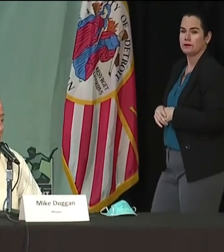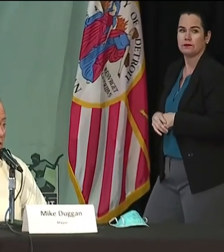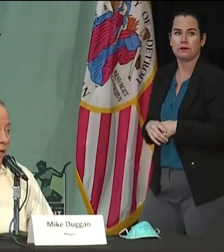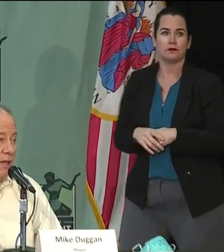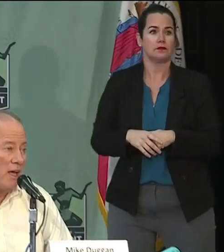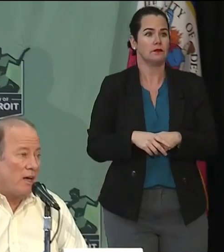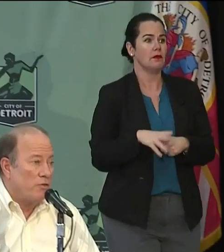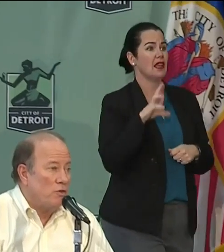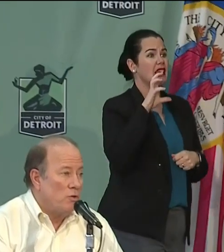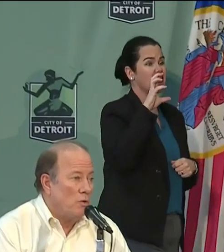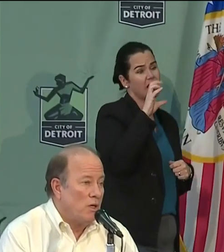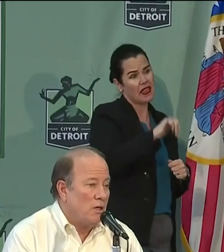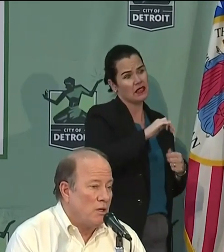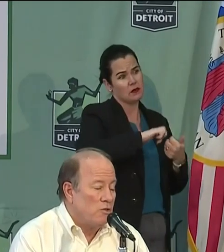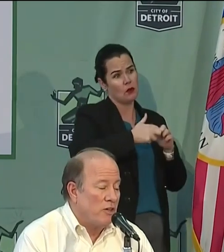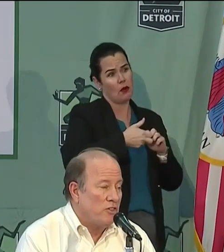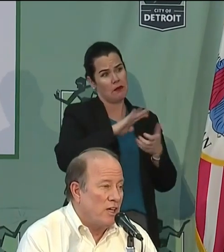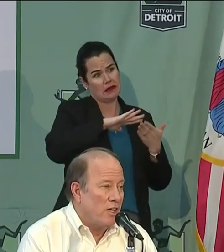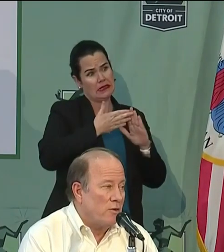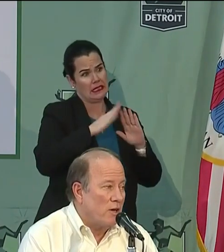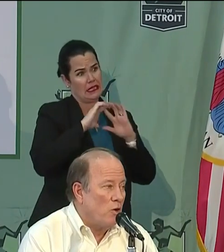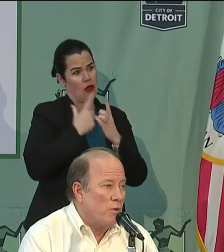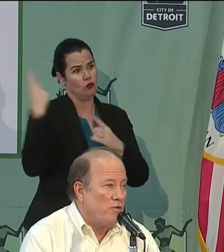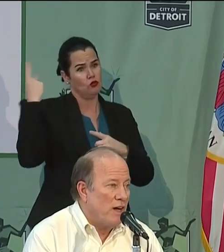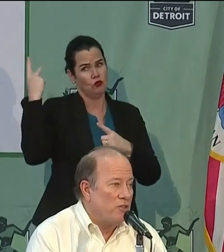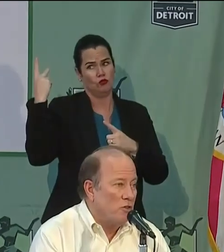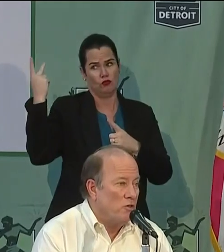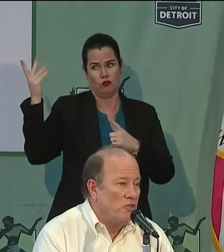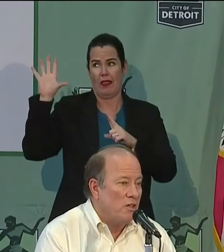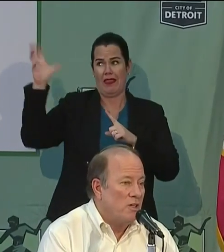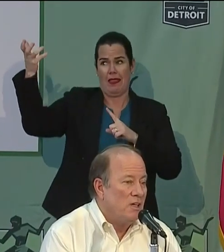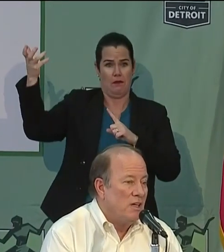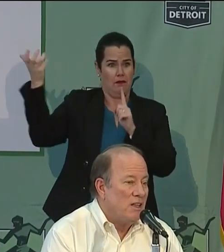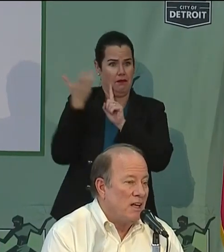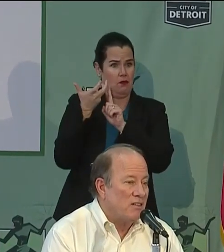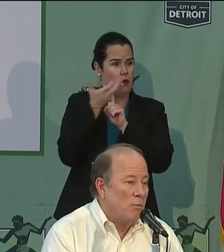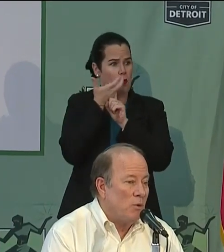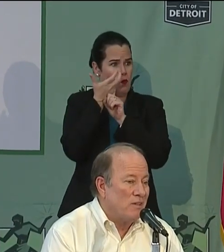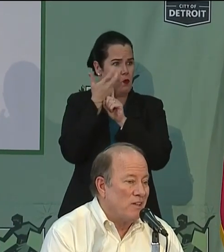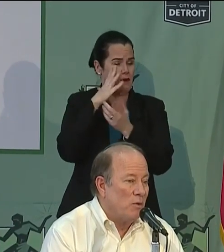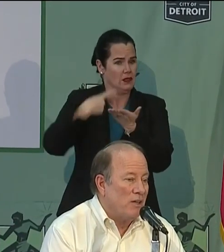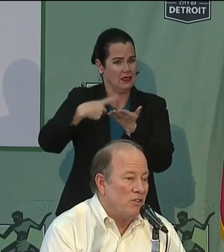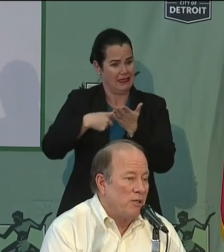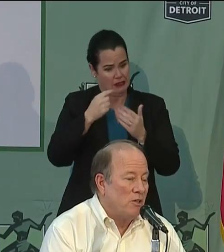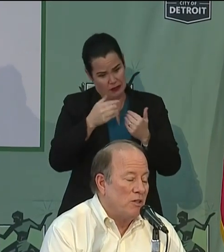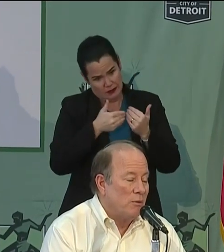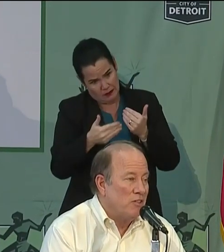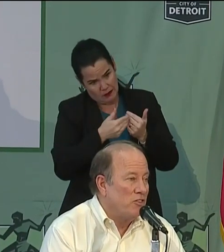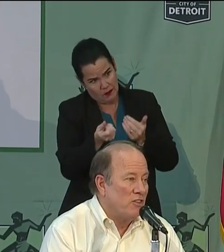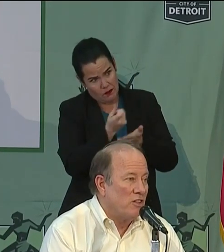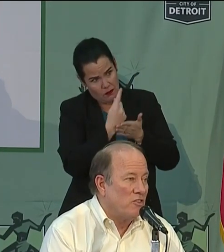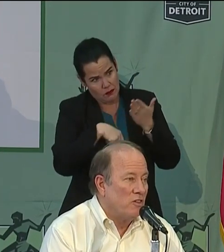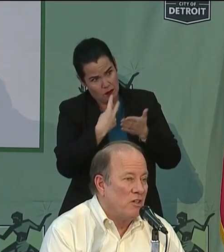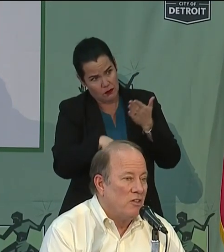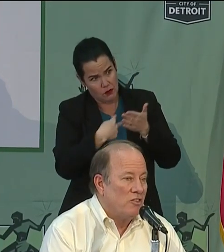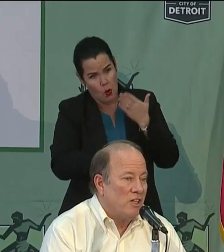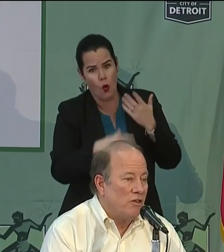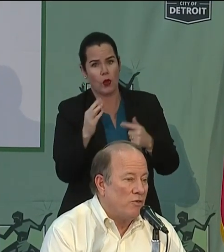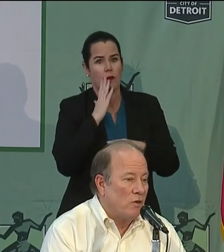and I are going to have to address together, and I hope we find a solution in the next couple of weeks. Otherwise, there'll be no demolitions in